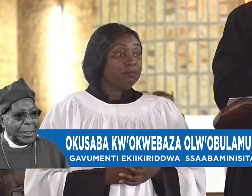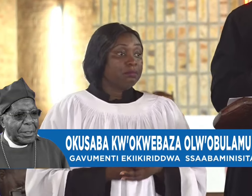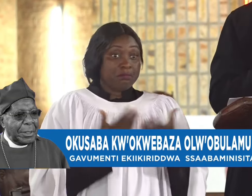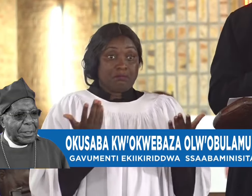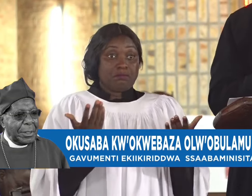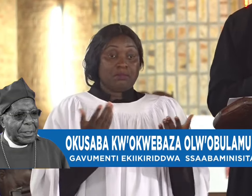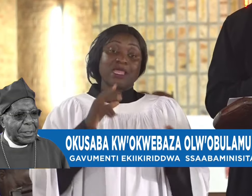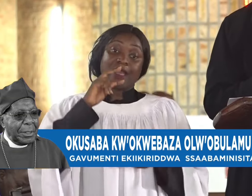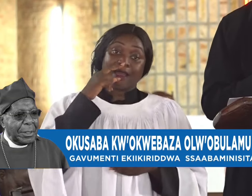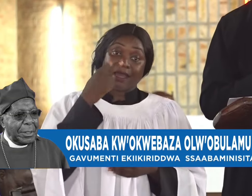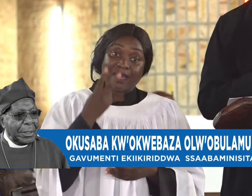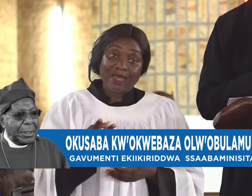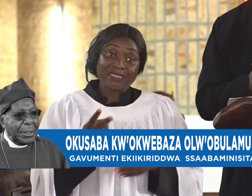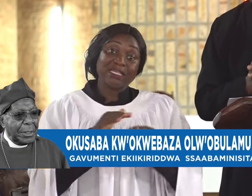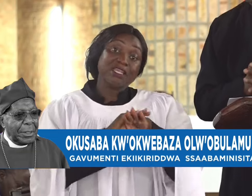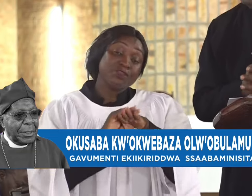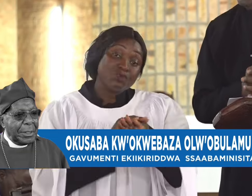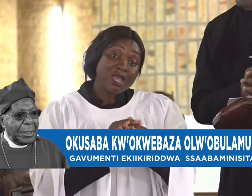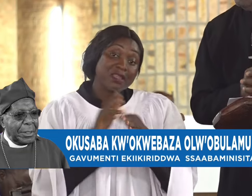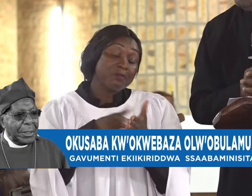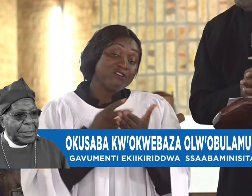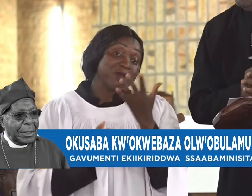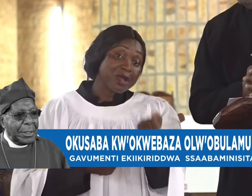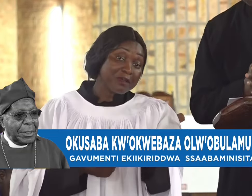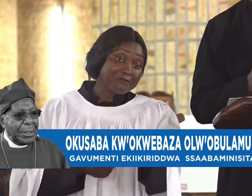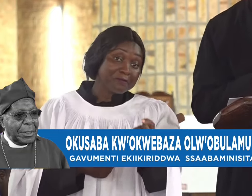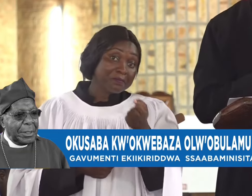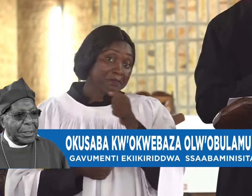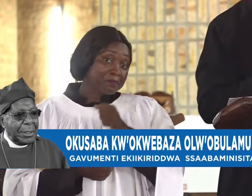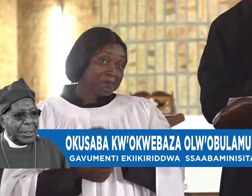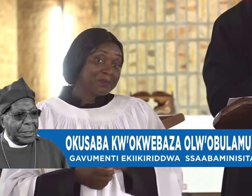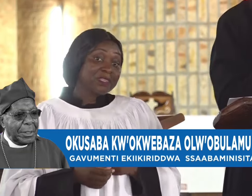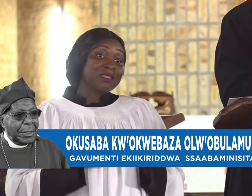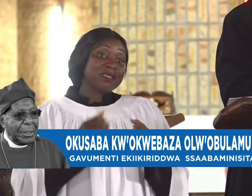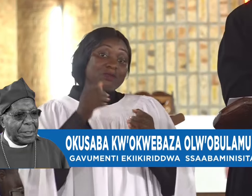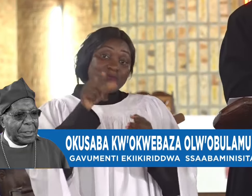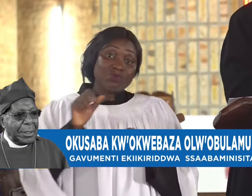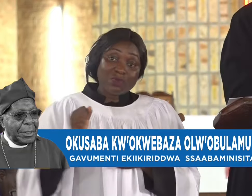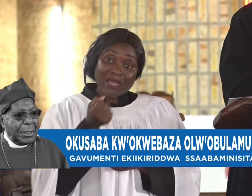Again, the answer is in a Uganda saying, nti ekitatabaala